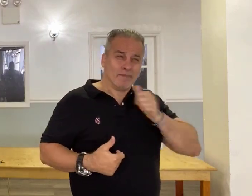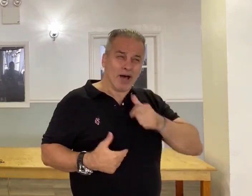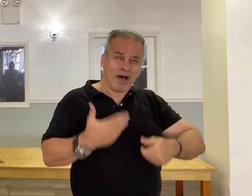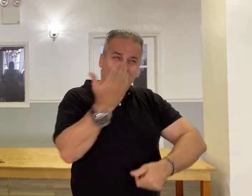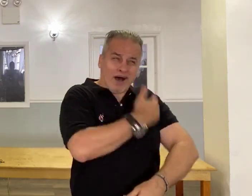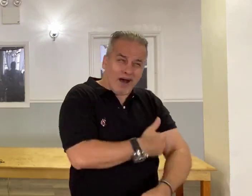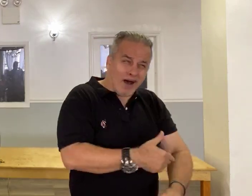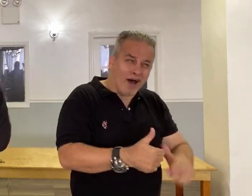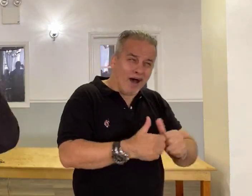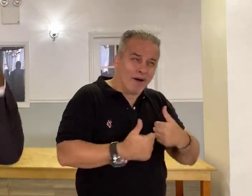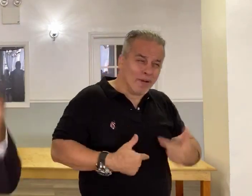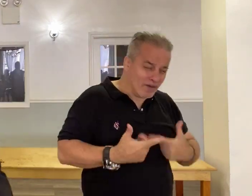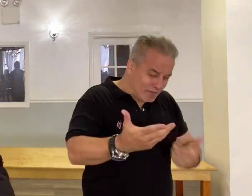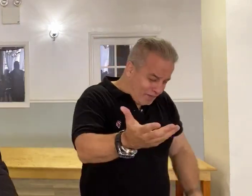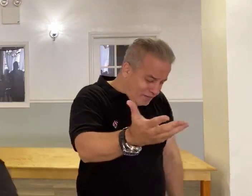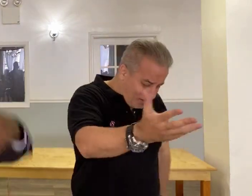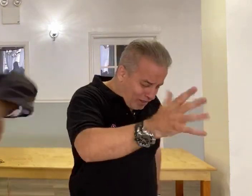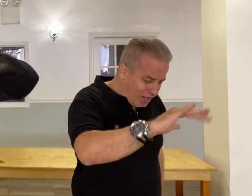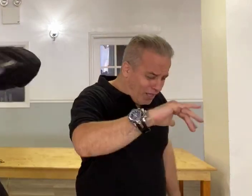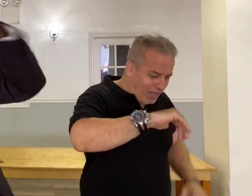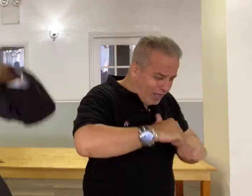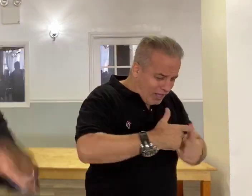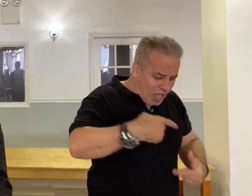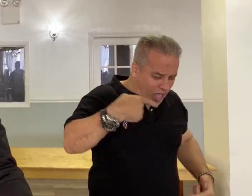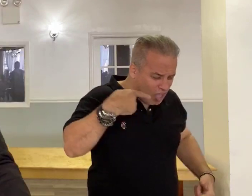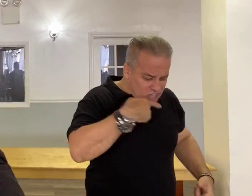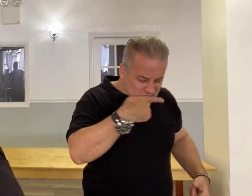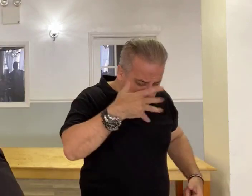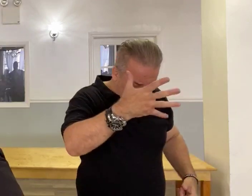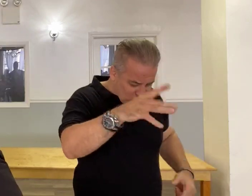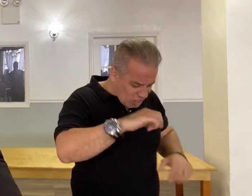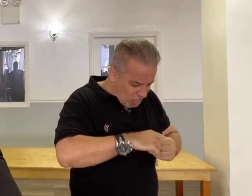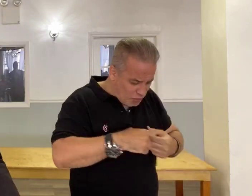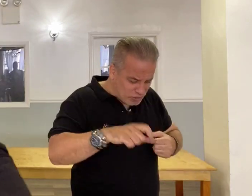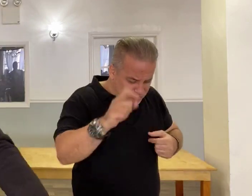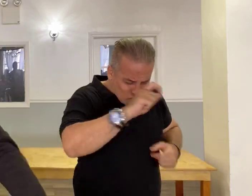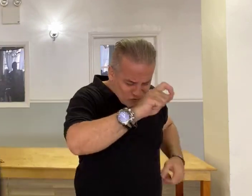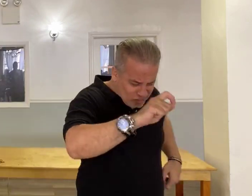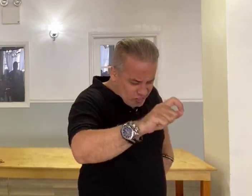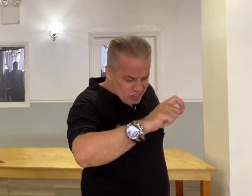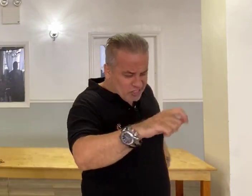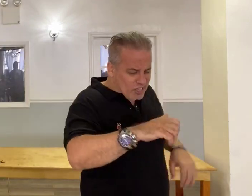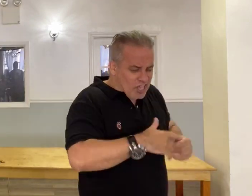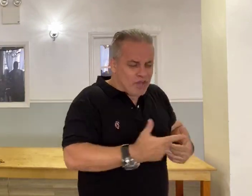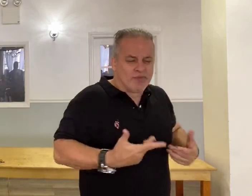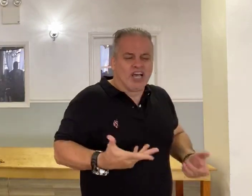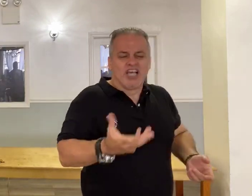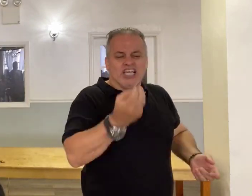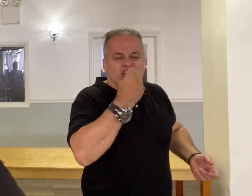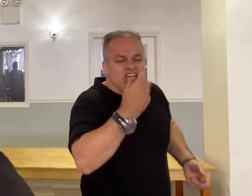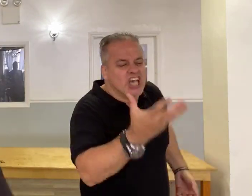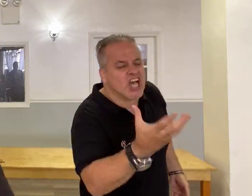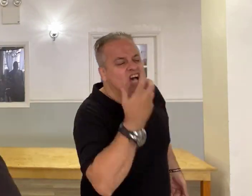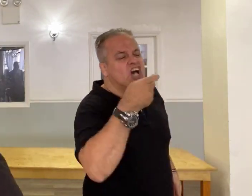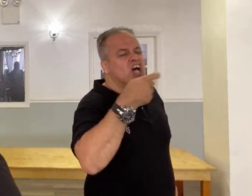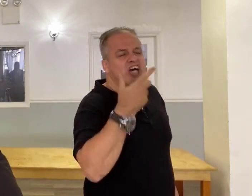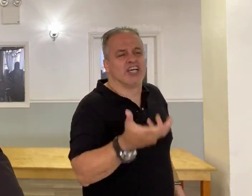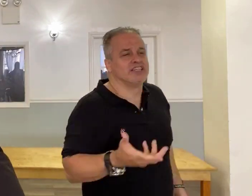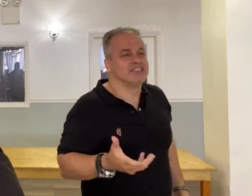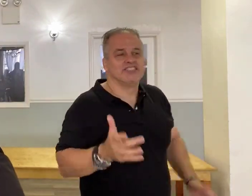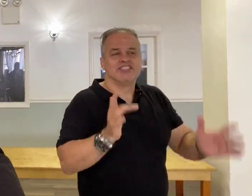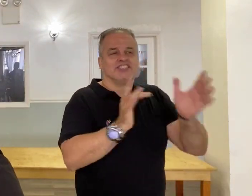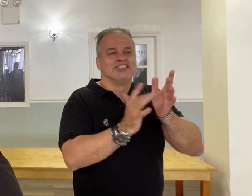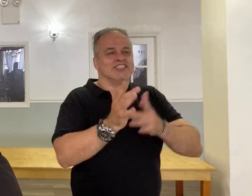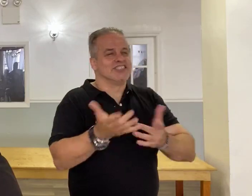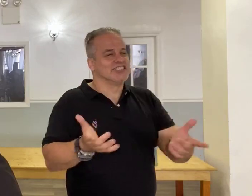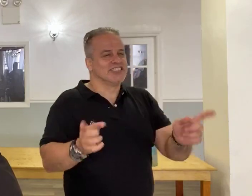I can't do it. Oh, I'm going to write. How am I going to brush my teeth? How am I going to eat? I can't do it. No, Lord, I can't say goodbye to my right arm. Jesus says, stop being a big